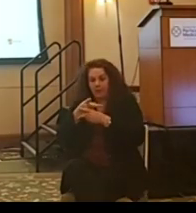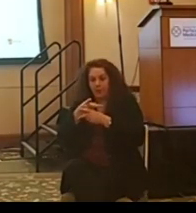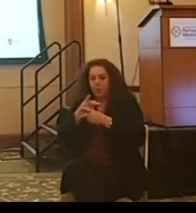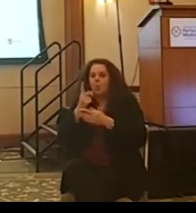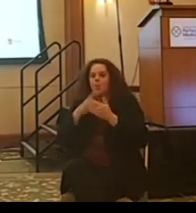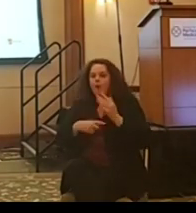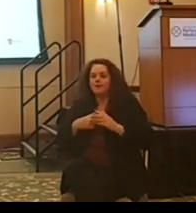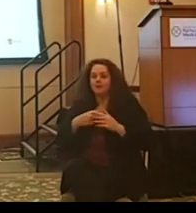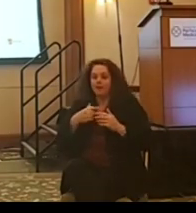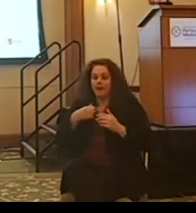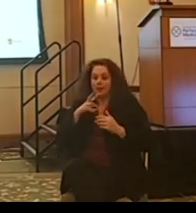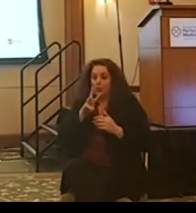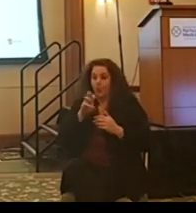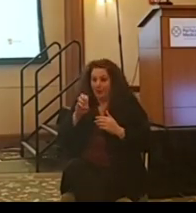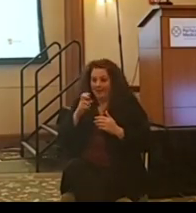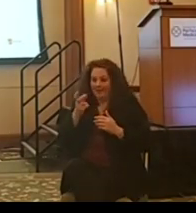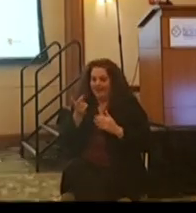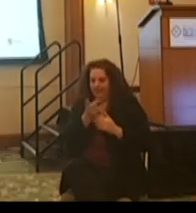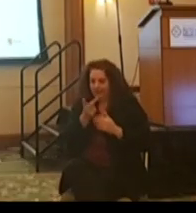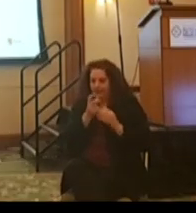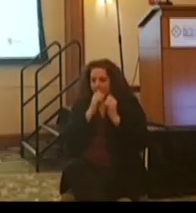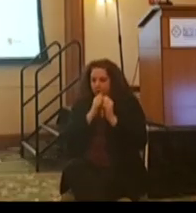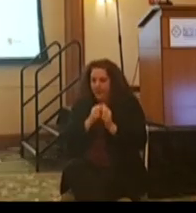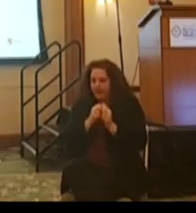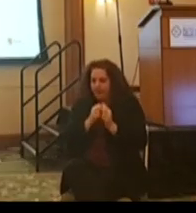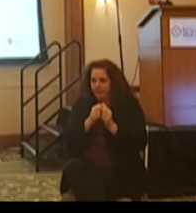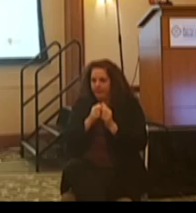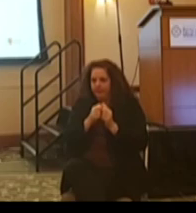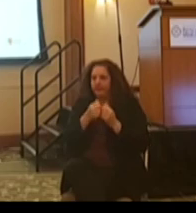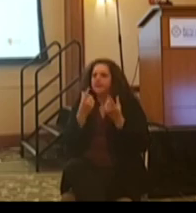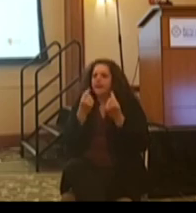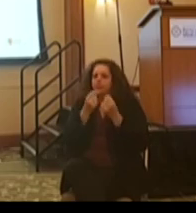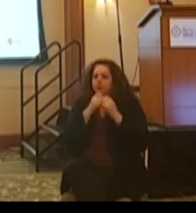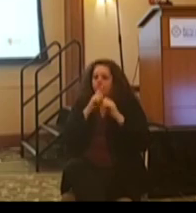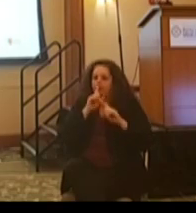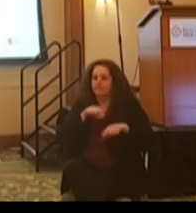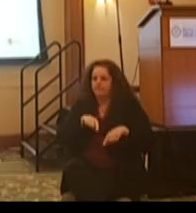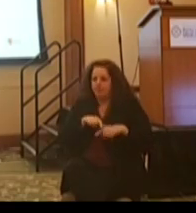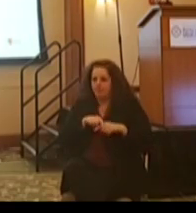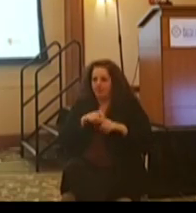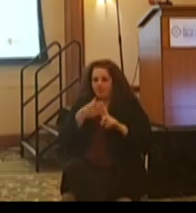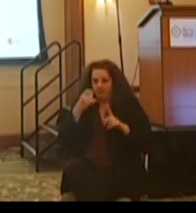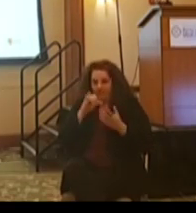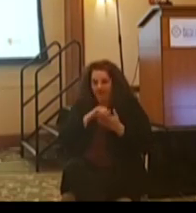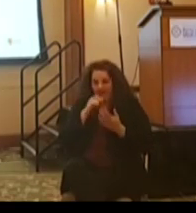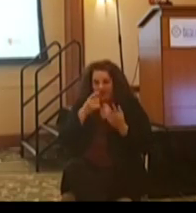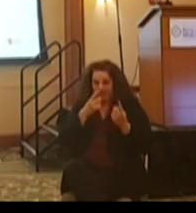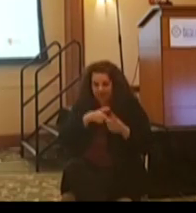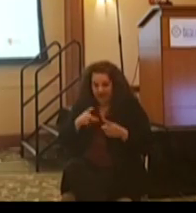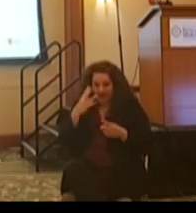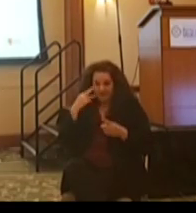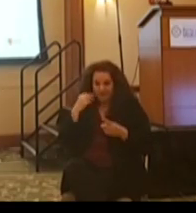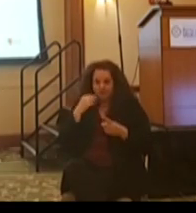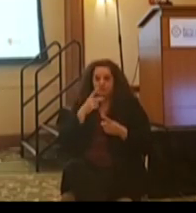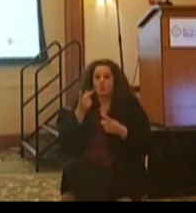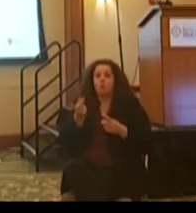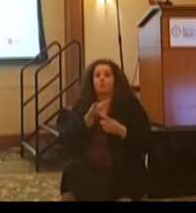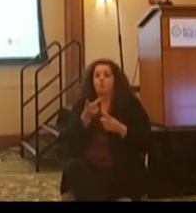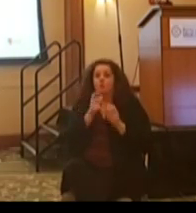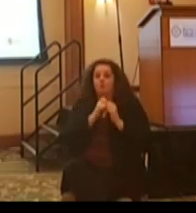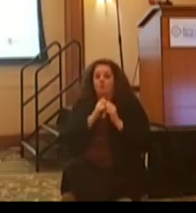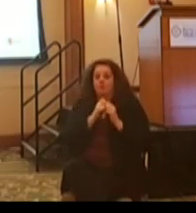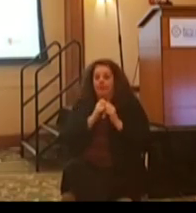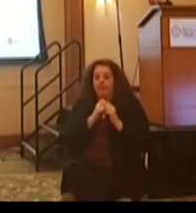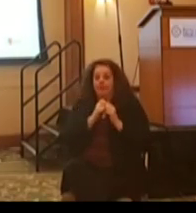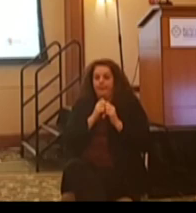together imagine that we do in response to that. That these two people, if they're coming together, are